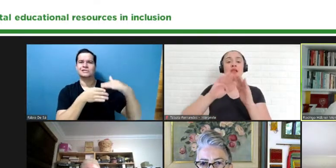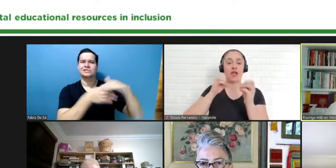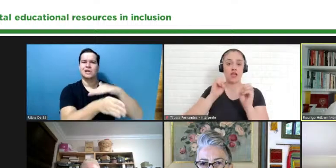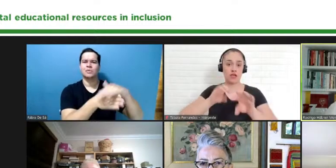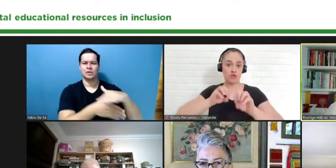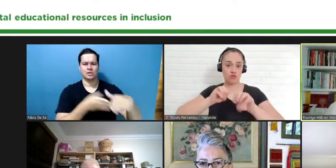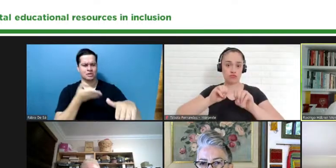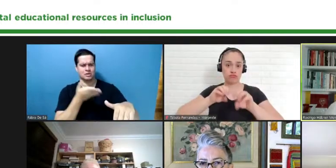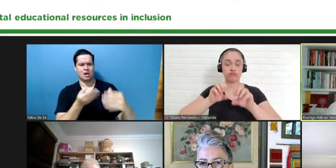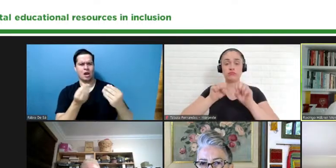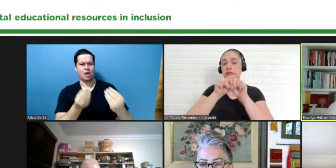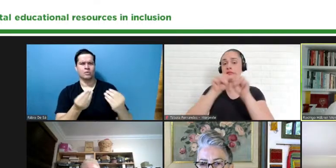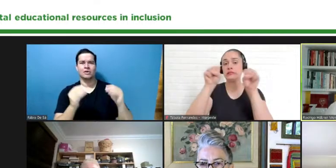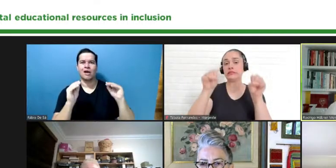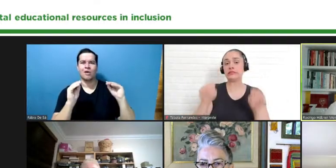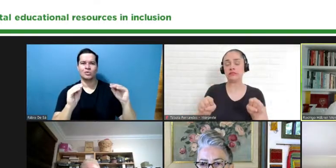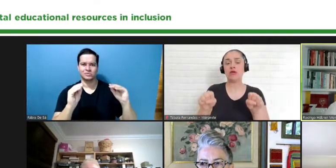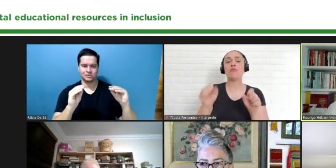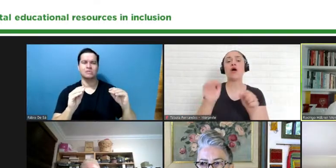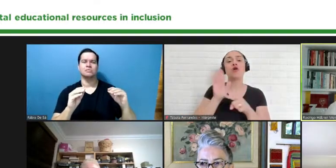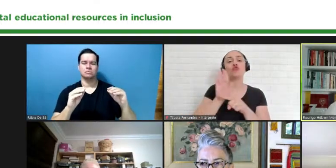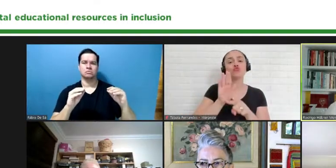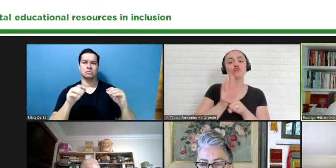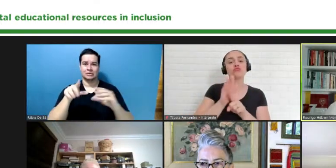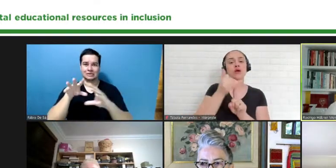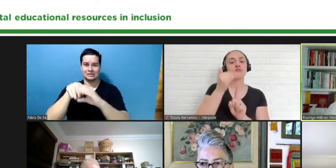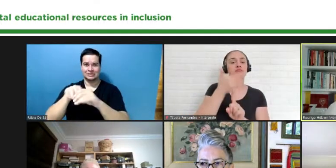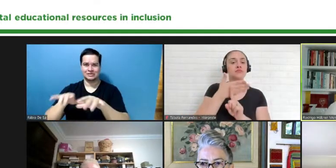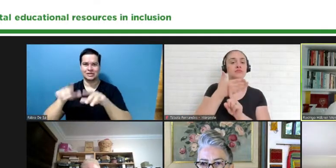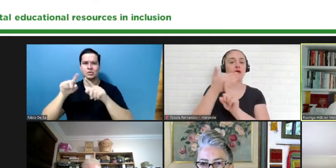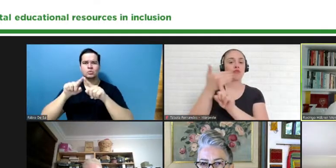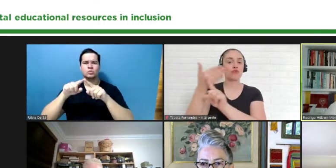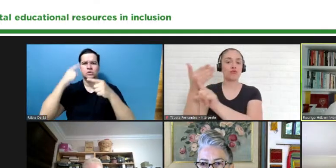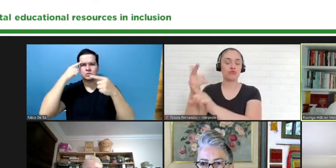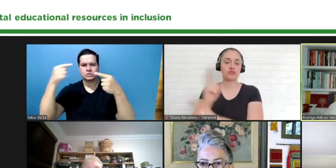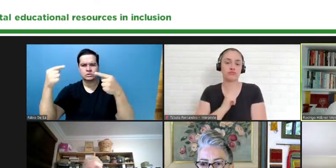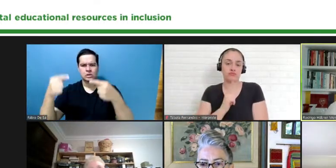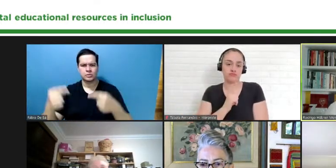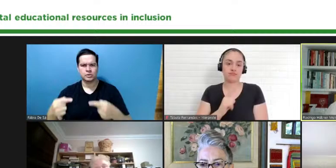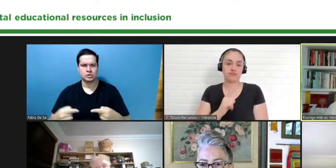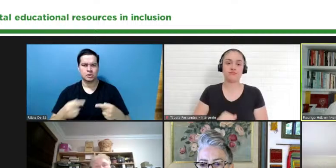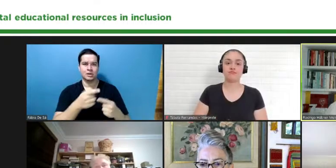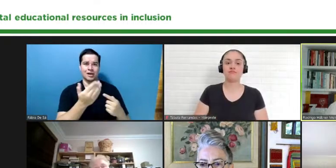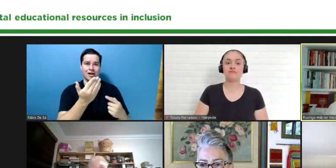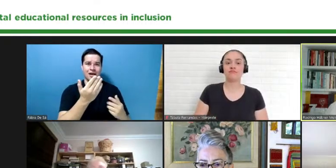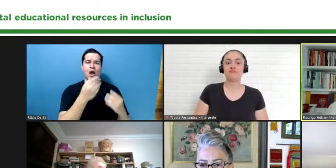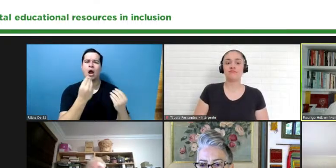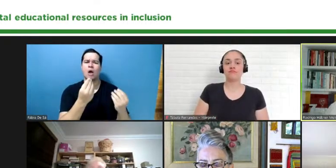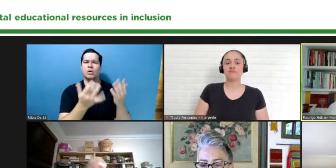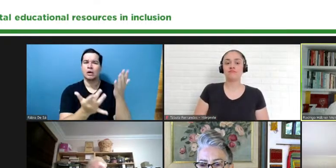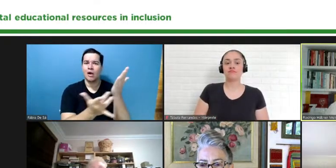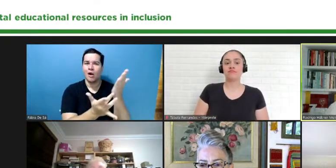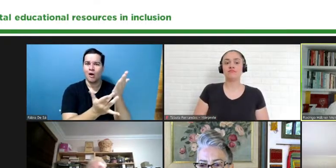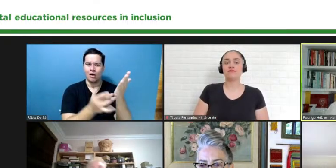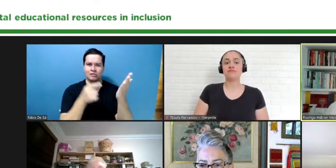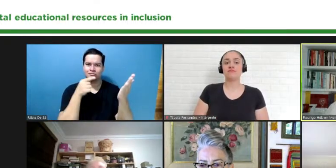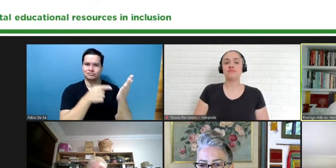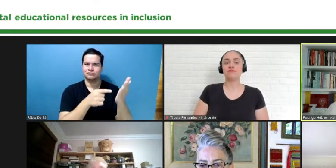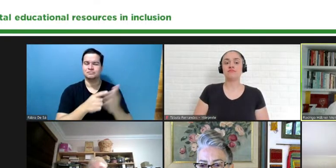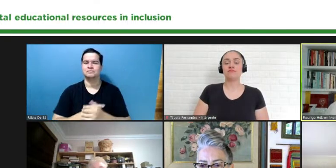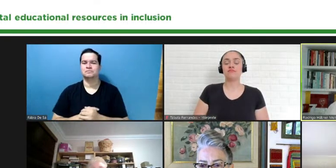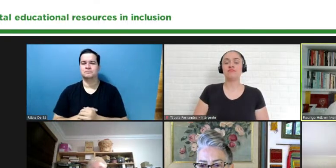of digital technologies. So we are going to have here remarkable speakers that will